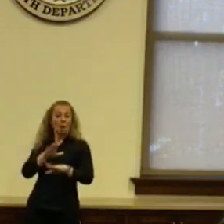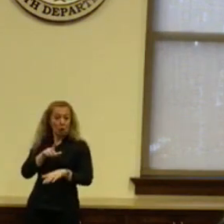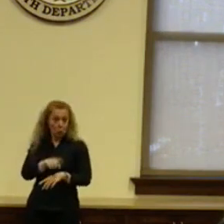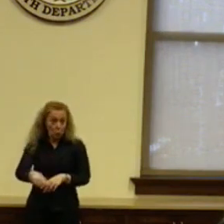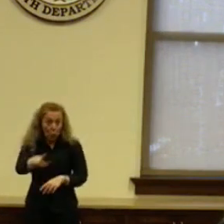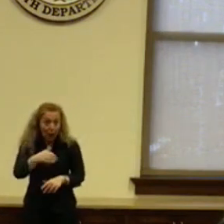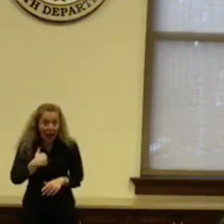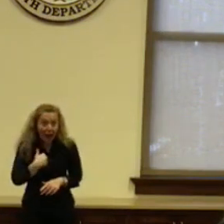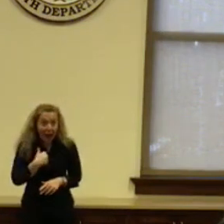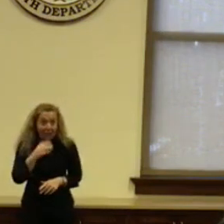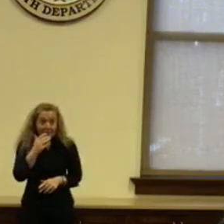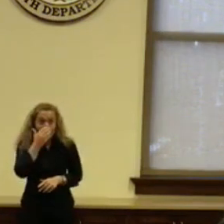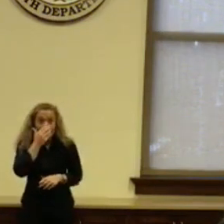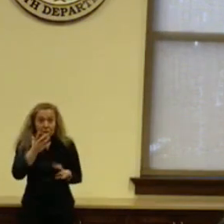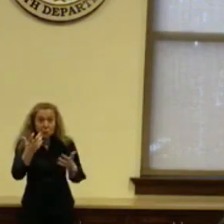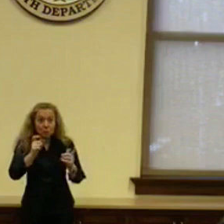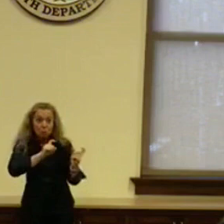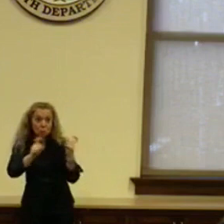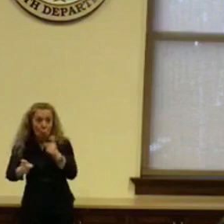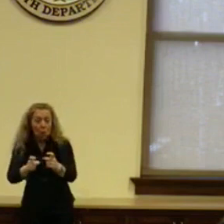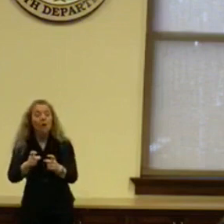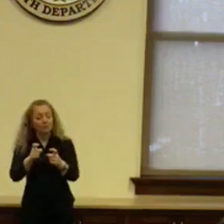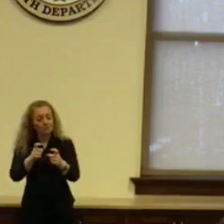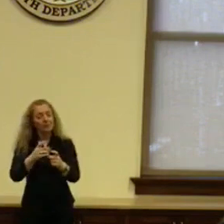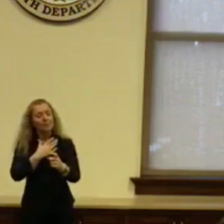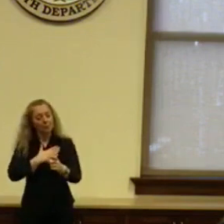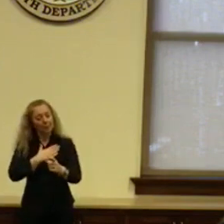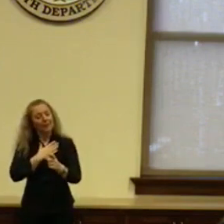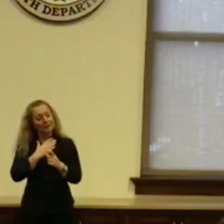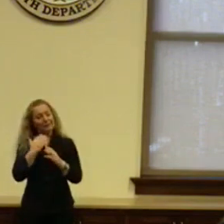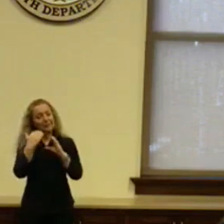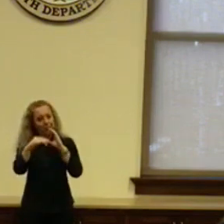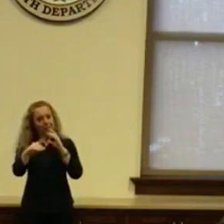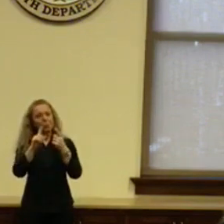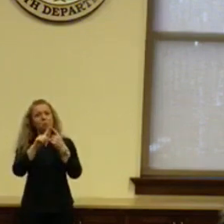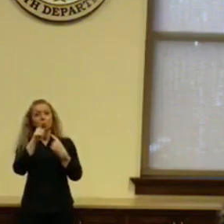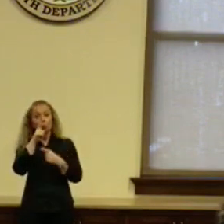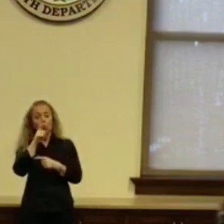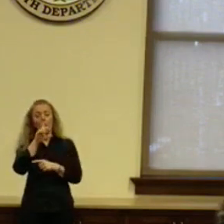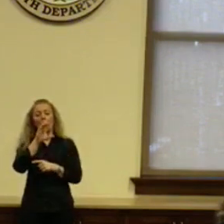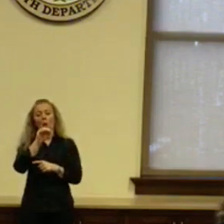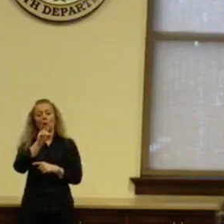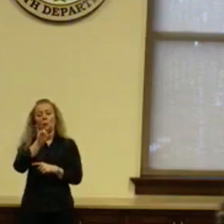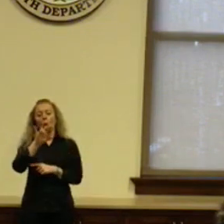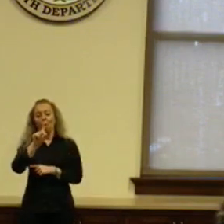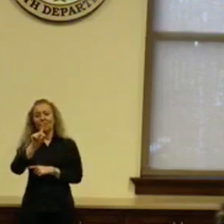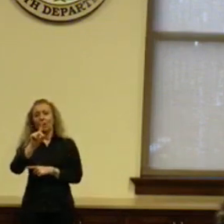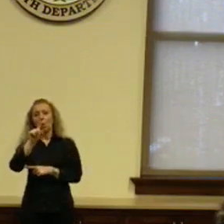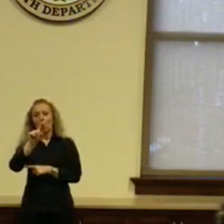please remember to email out for donations to COVID-19,